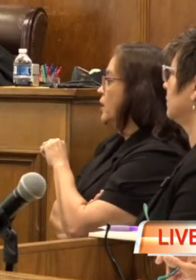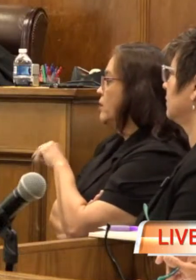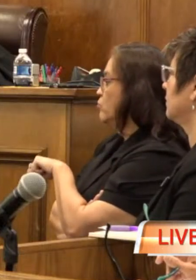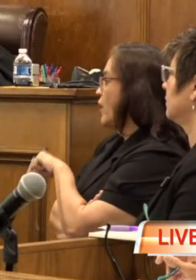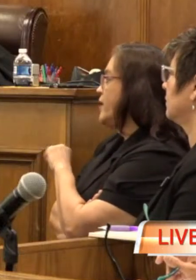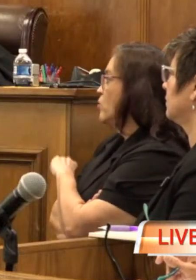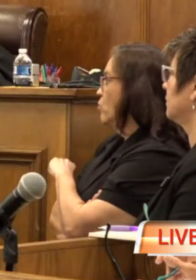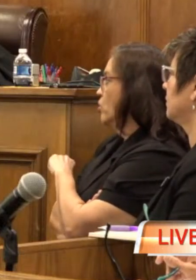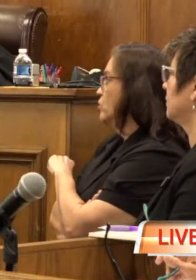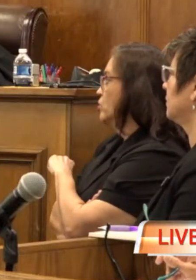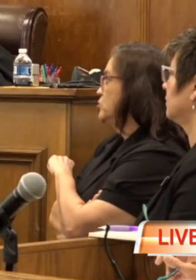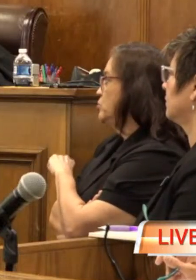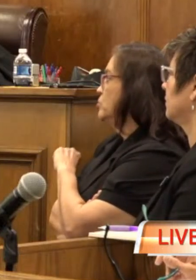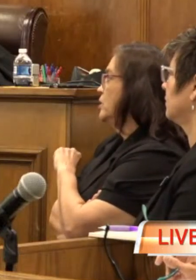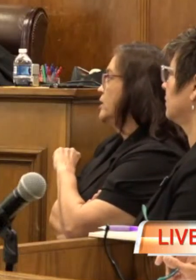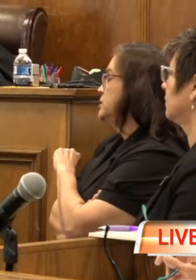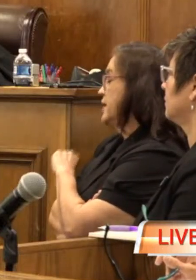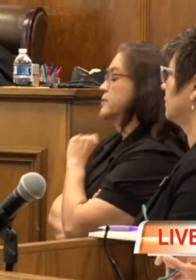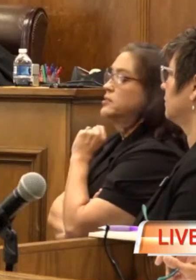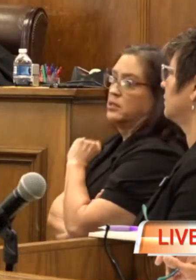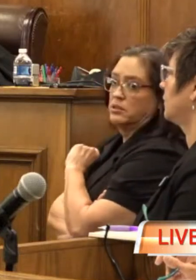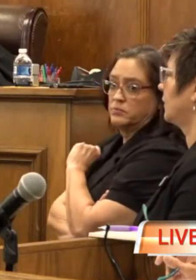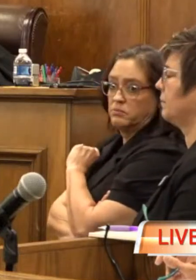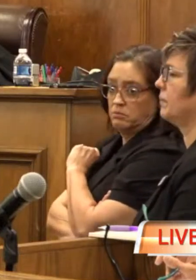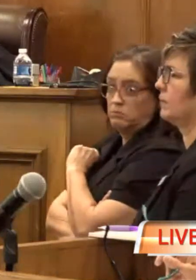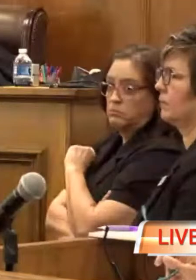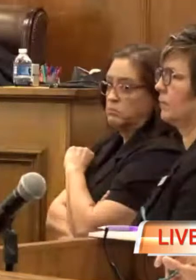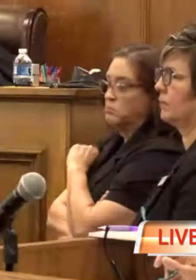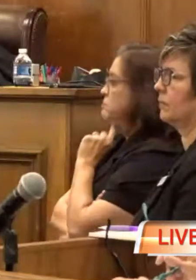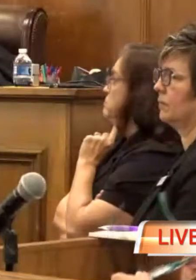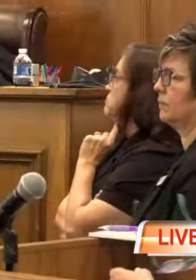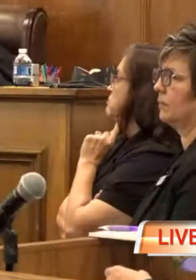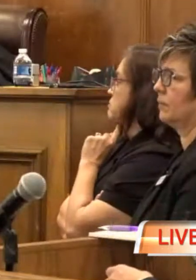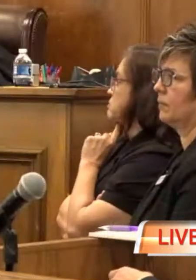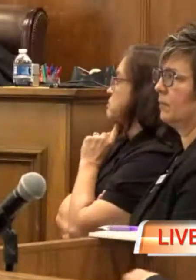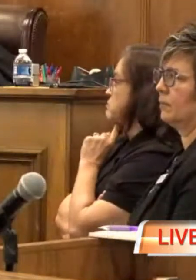to write or to text.